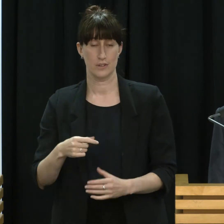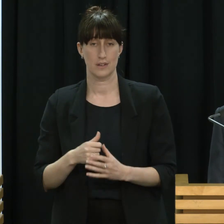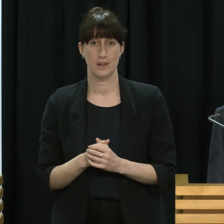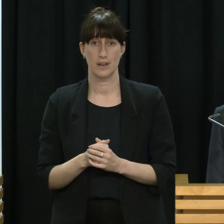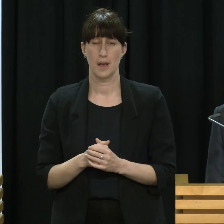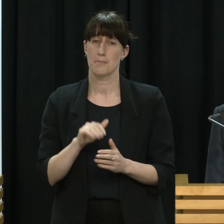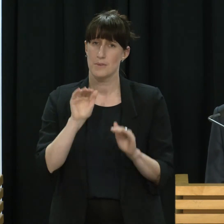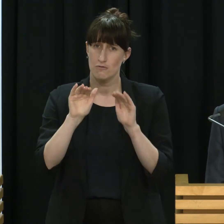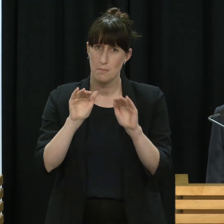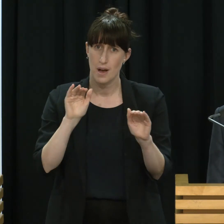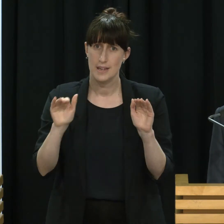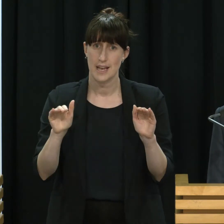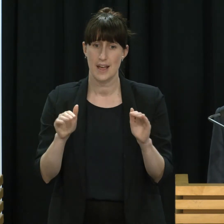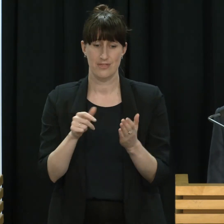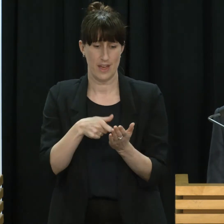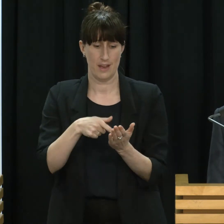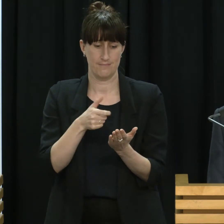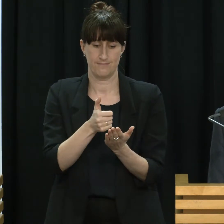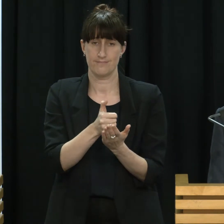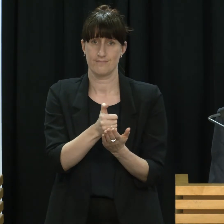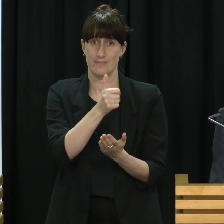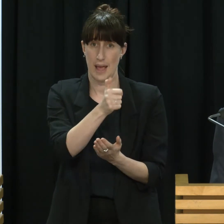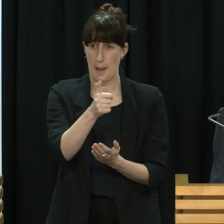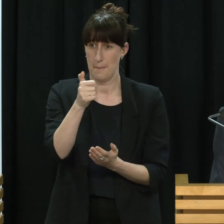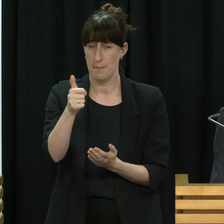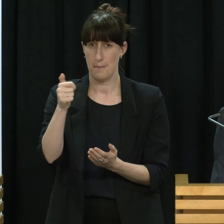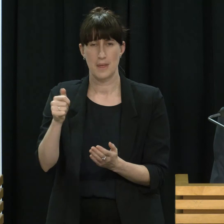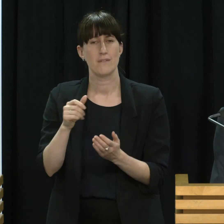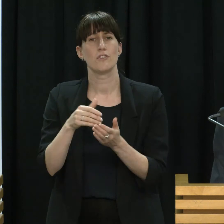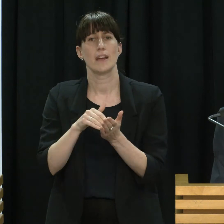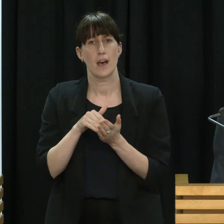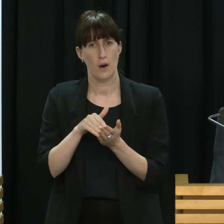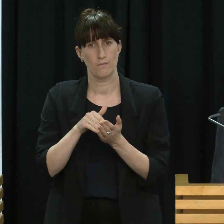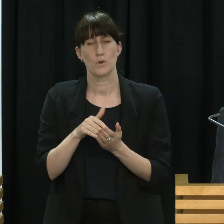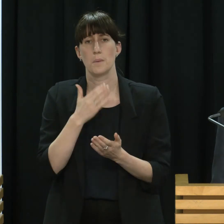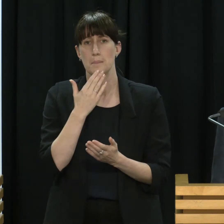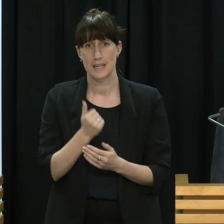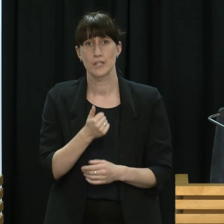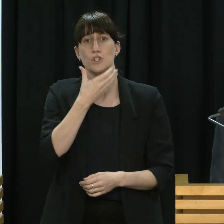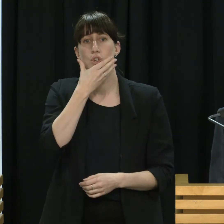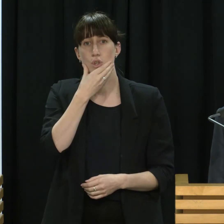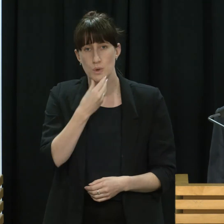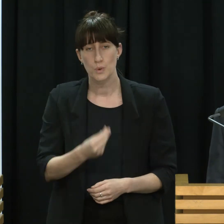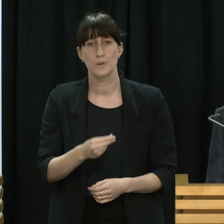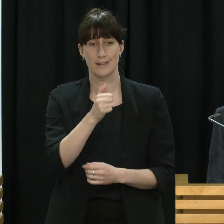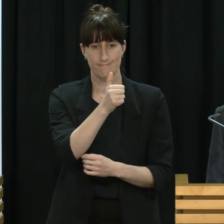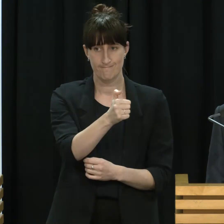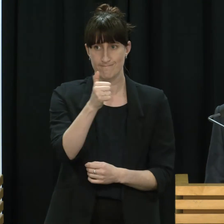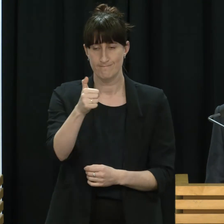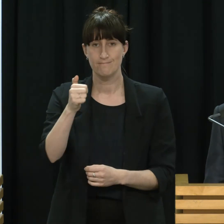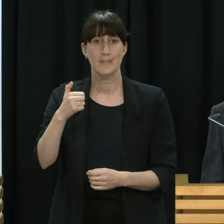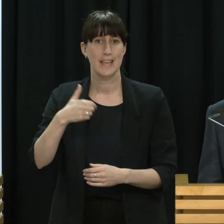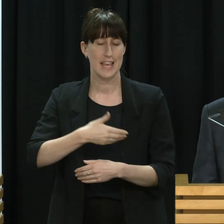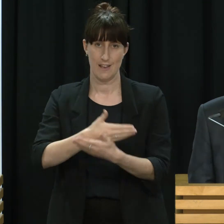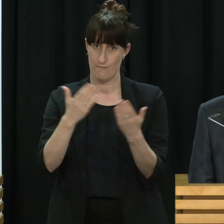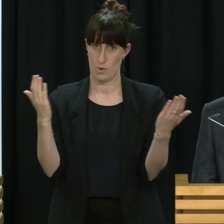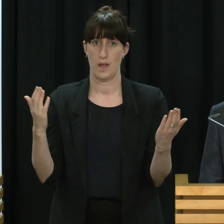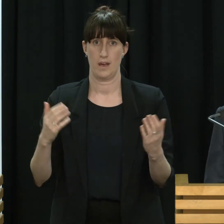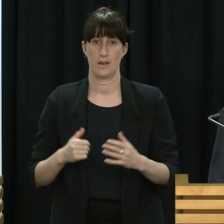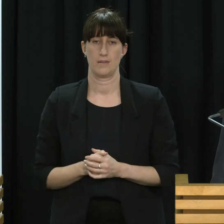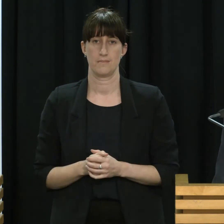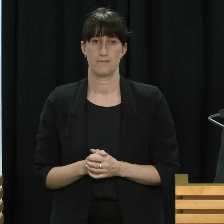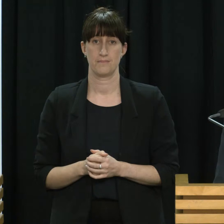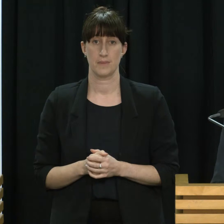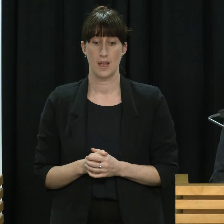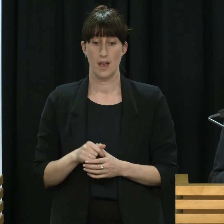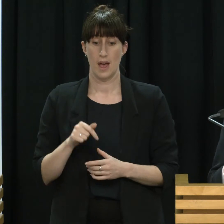app is incredibly helpful in these sorts of situations. Please do use it wherever you are in the country. Finally, ahead of the